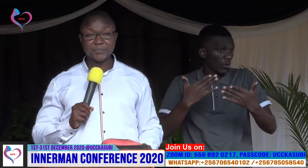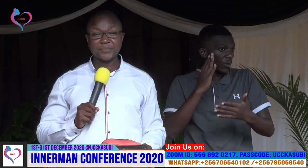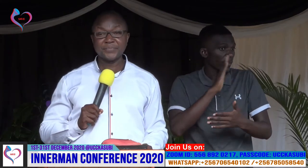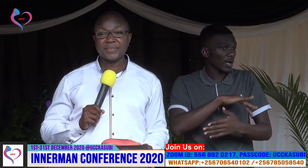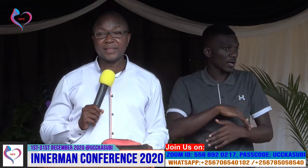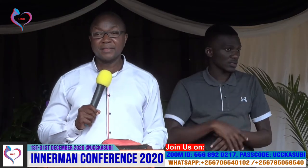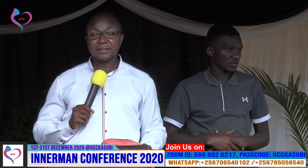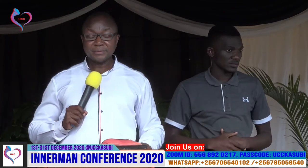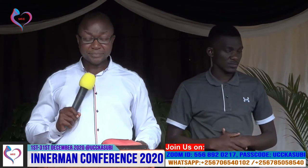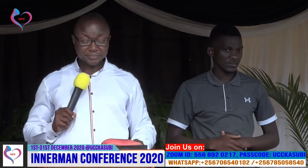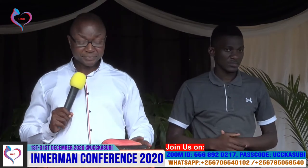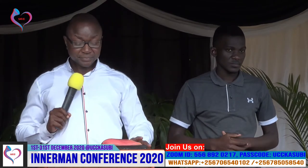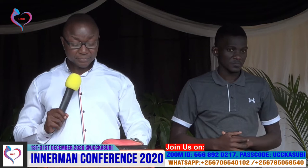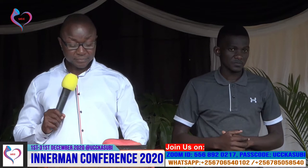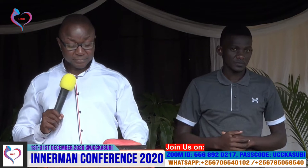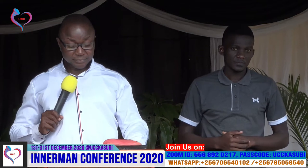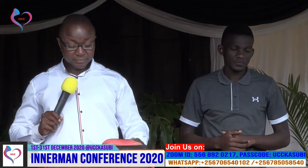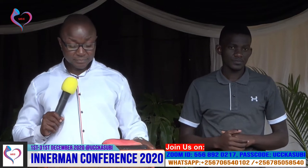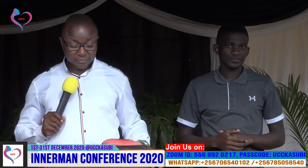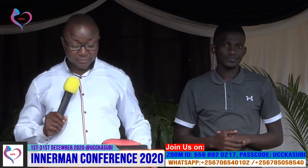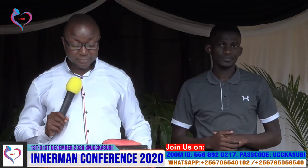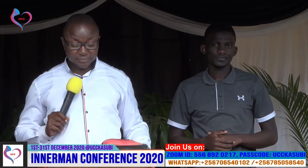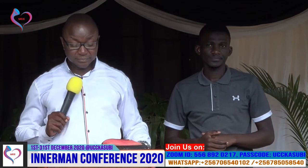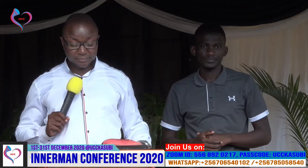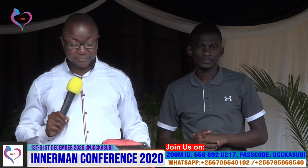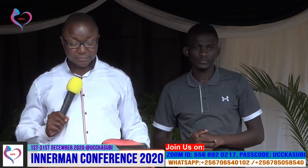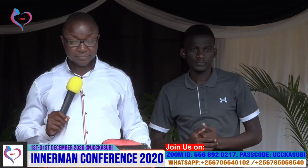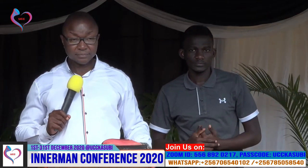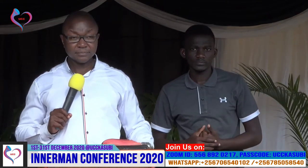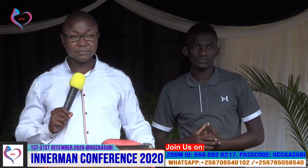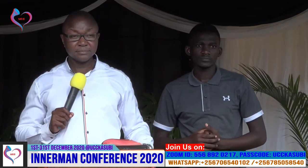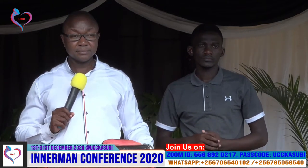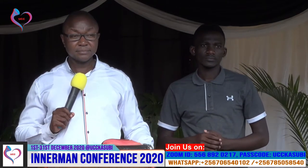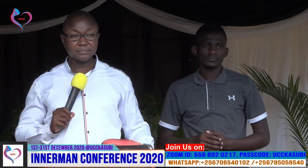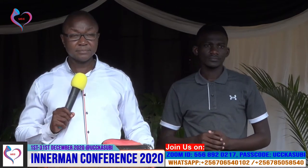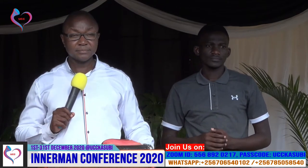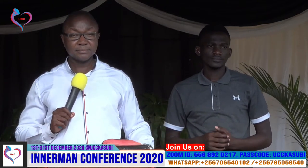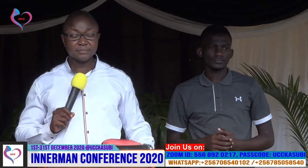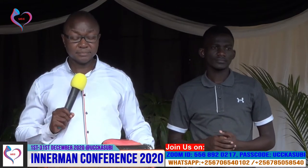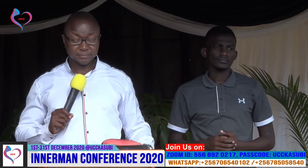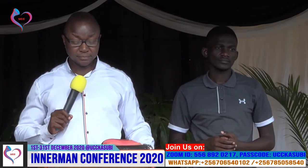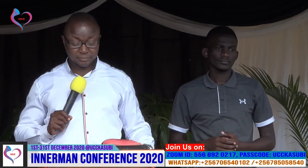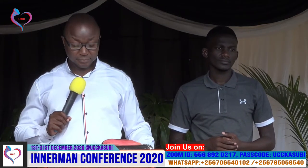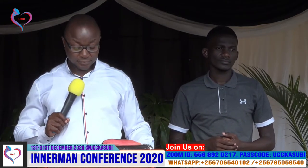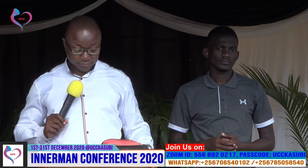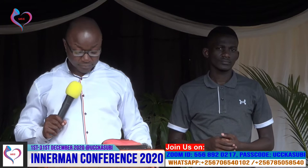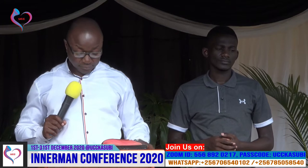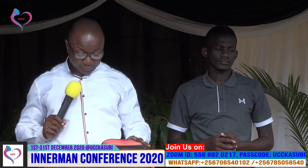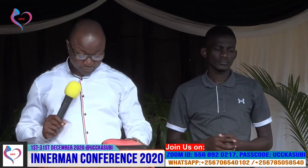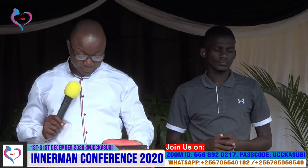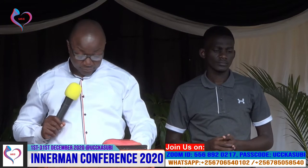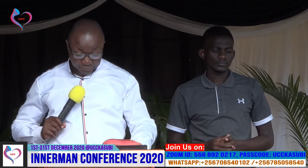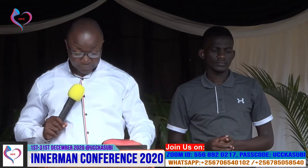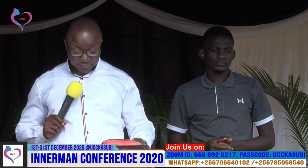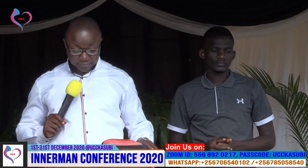Abakolinse chokubiri esule yokutano linyore kumi. Kubanga fefe na chitu gwanira okulabisiwa Kristo wali saire